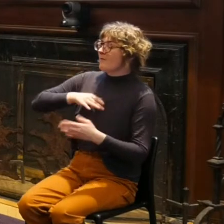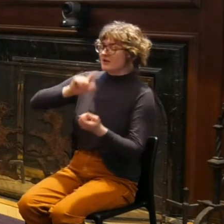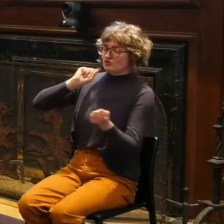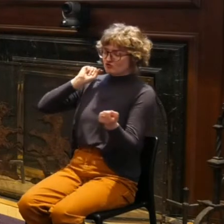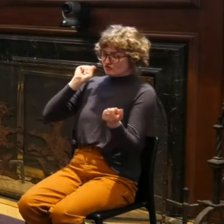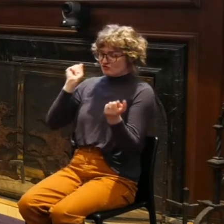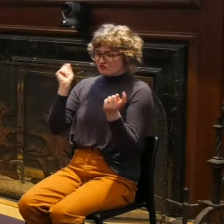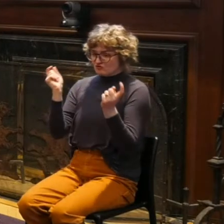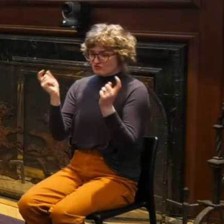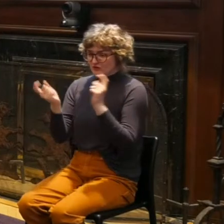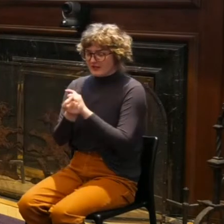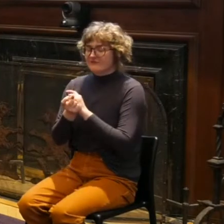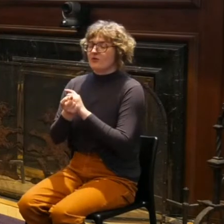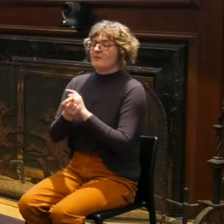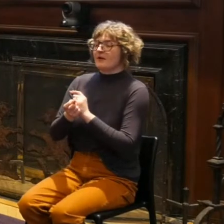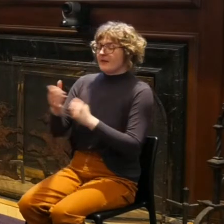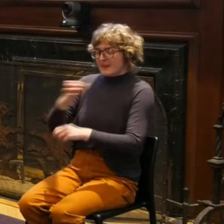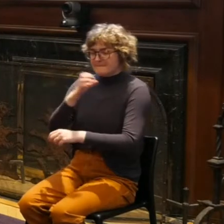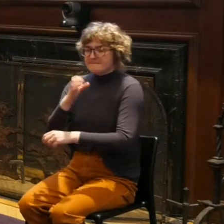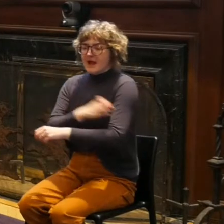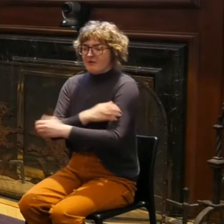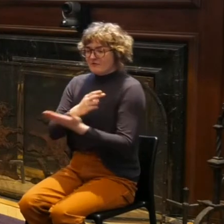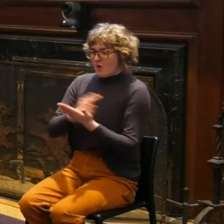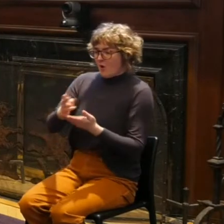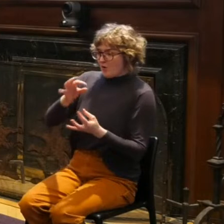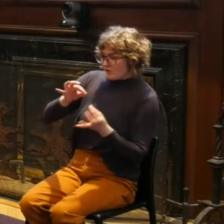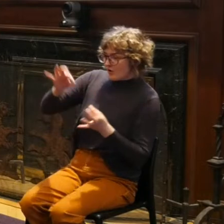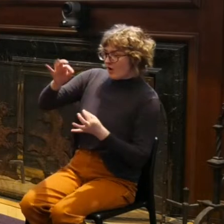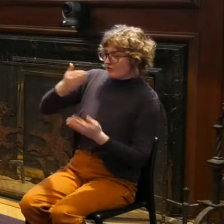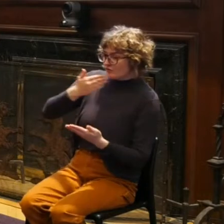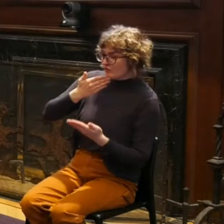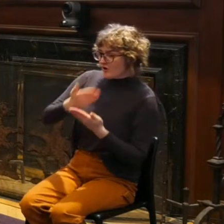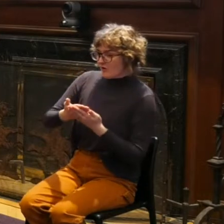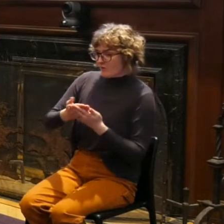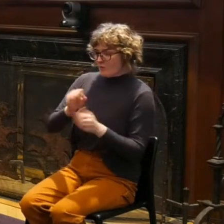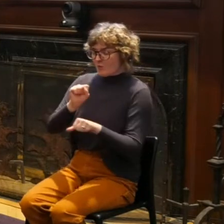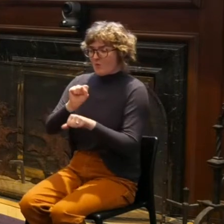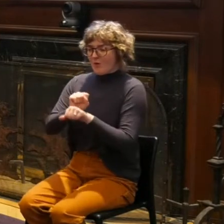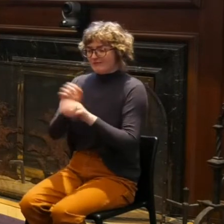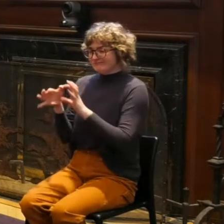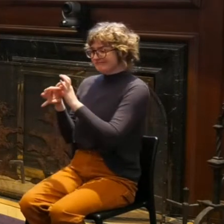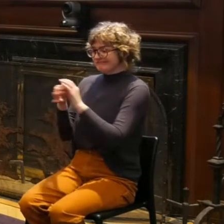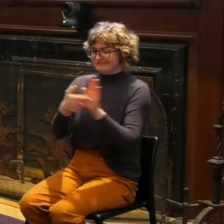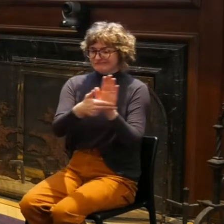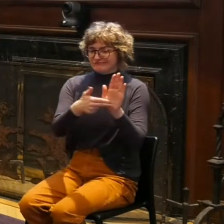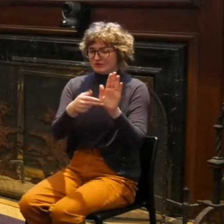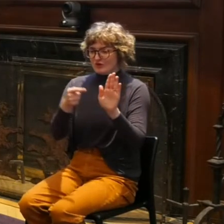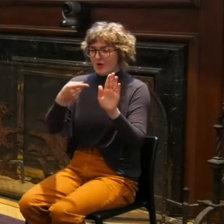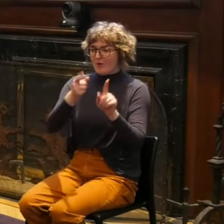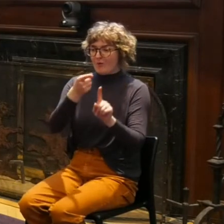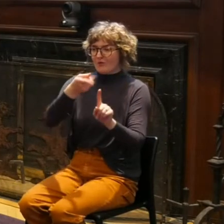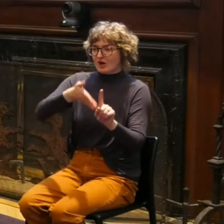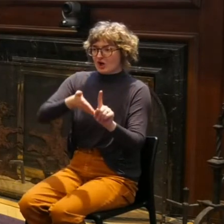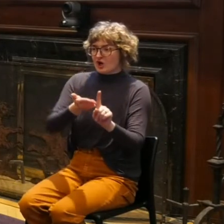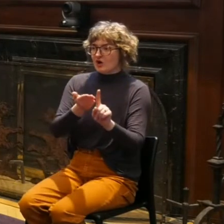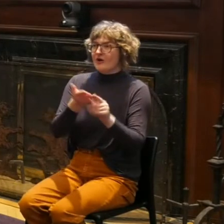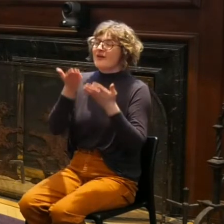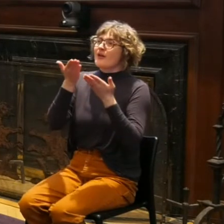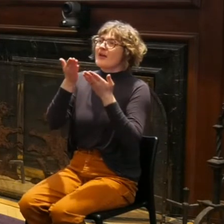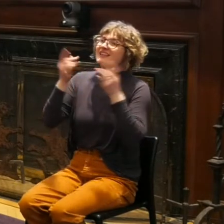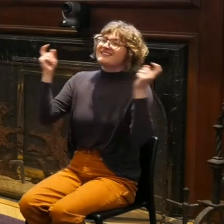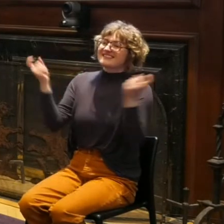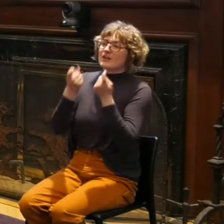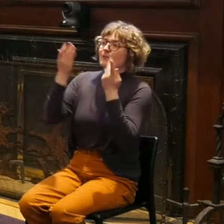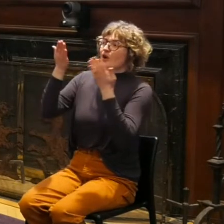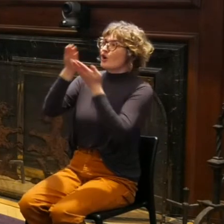of the Holy Ghost. Let her good works speak for her and praise her in the gates. Call